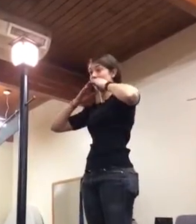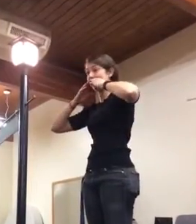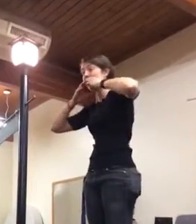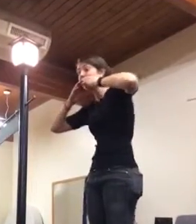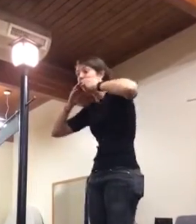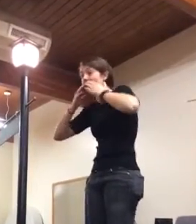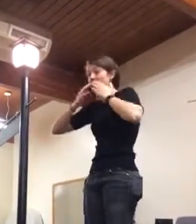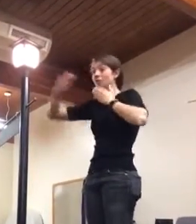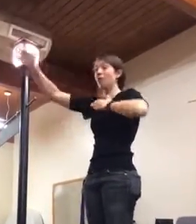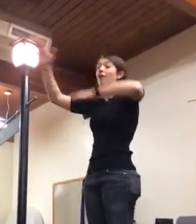sing.